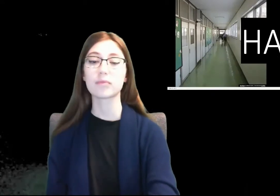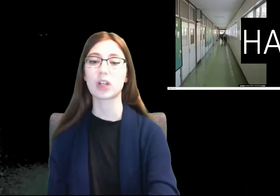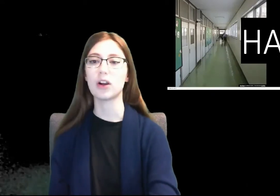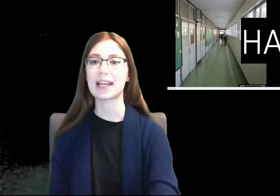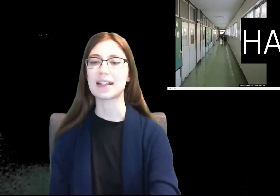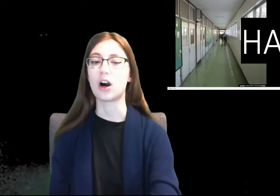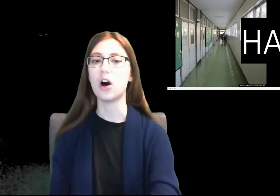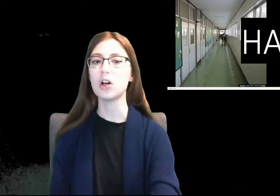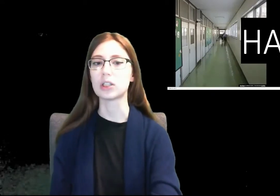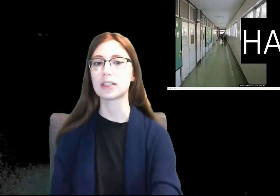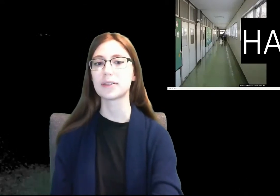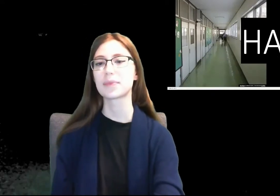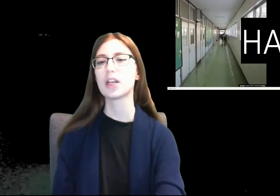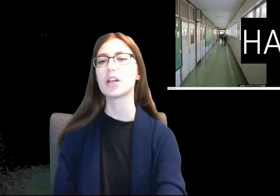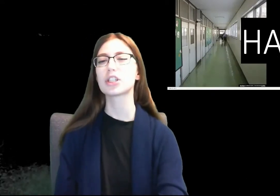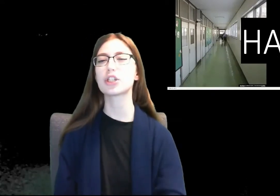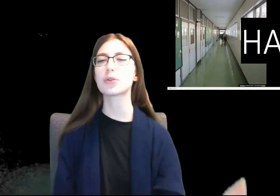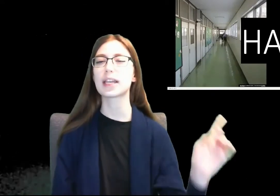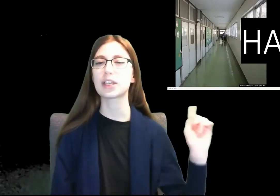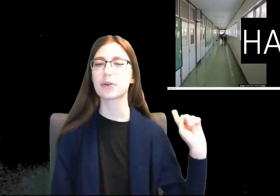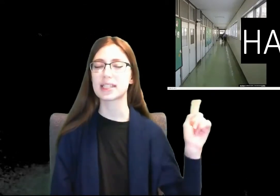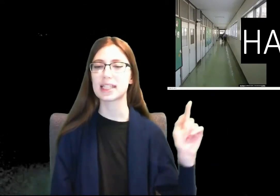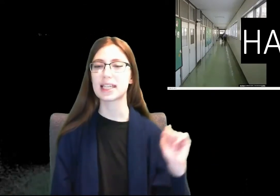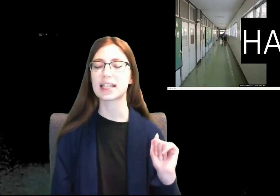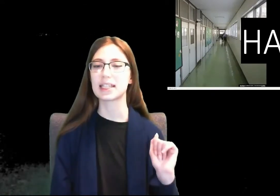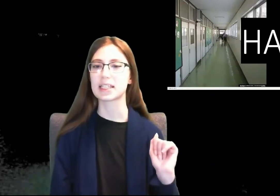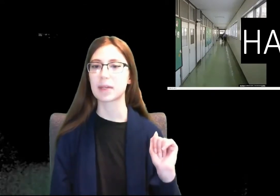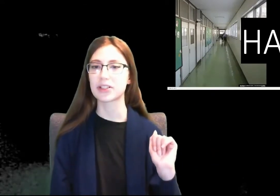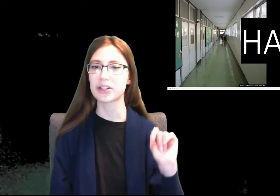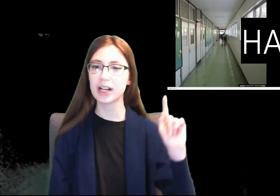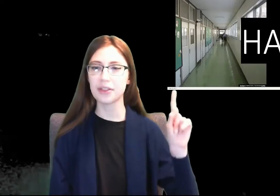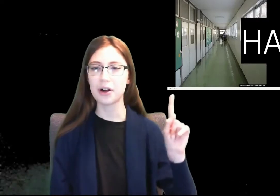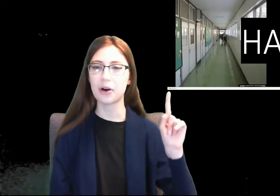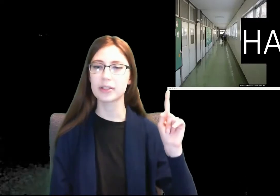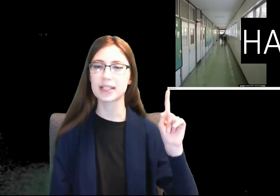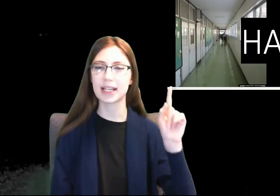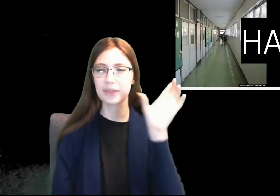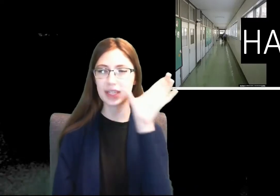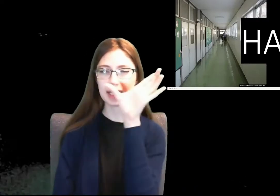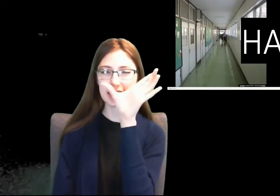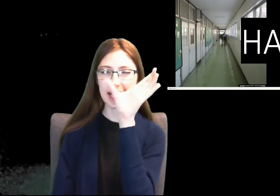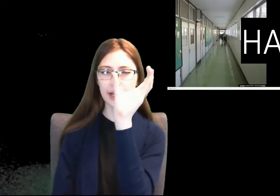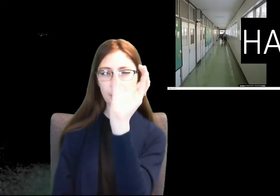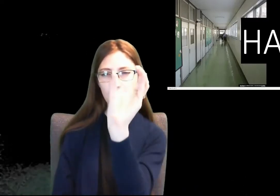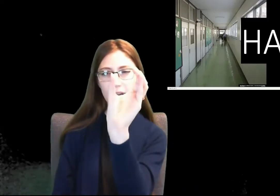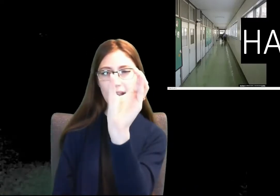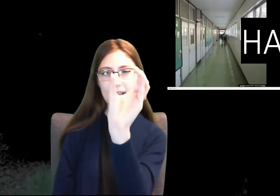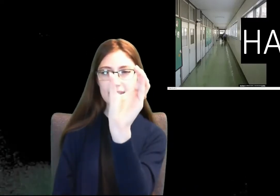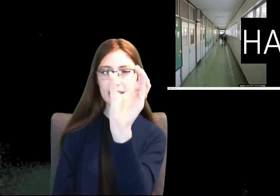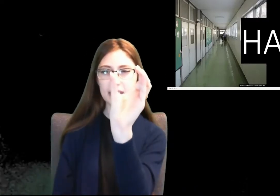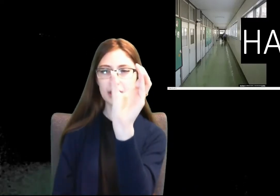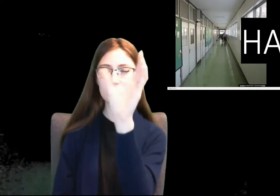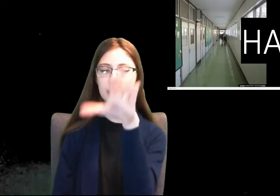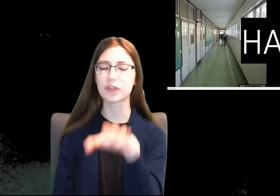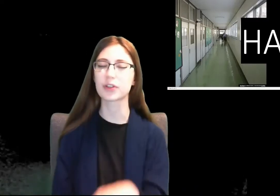All right, hall. So like you can see in this picture, how the hall is kind of getting narrower as it goes further